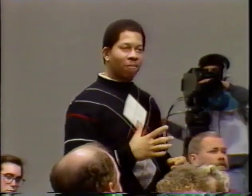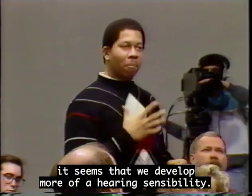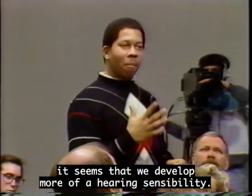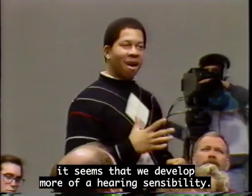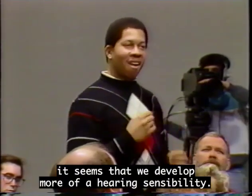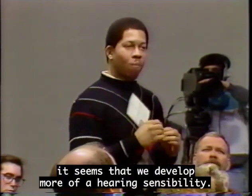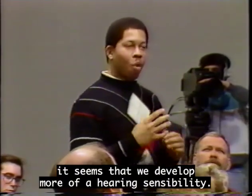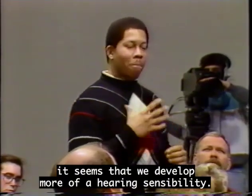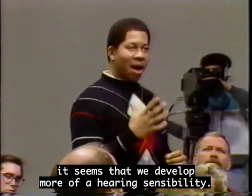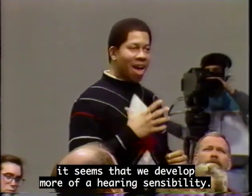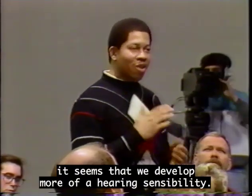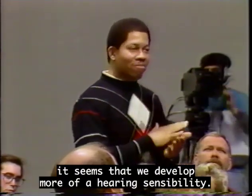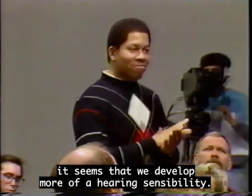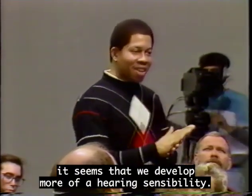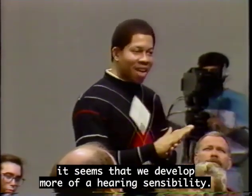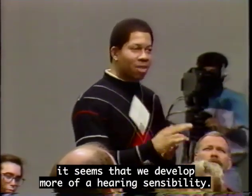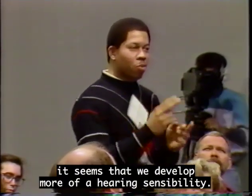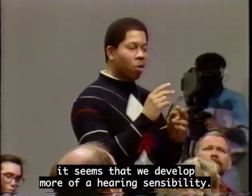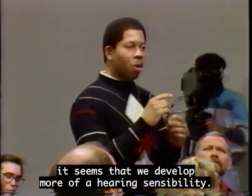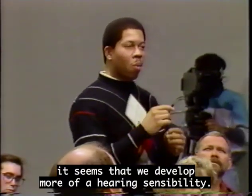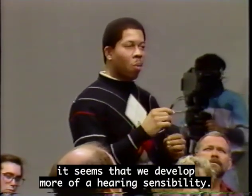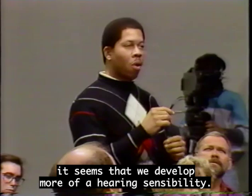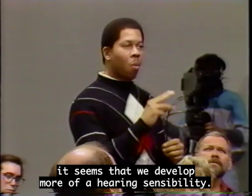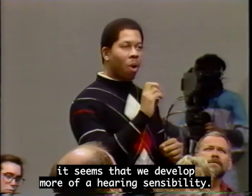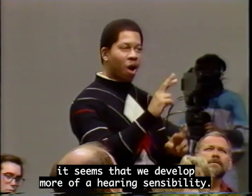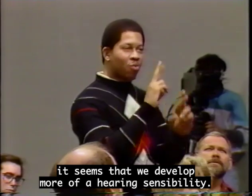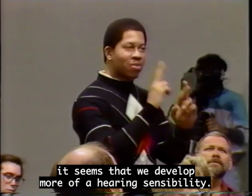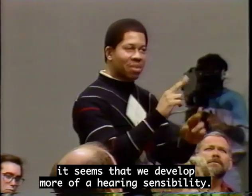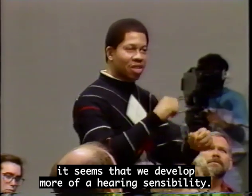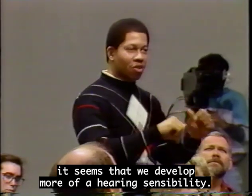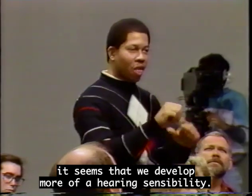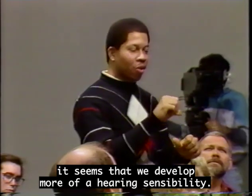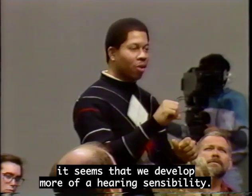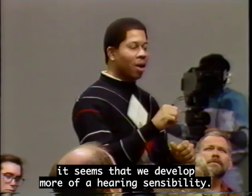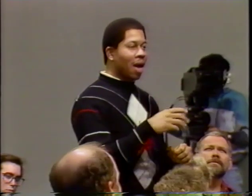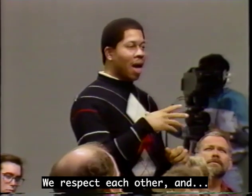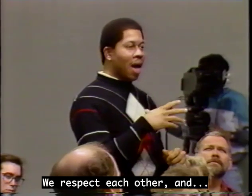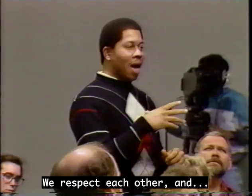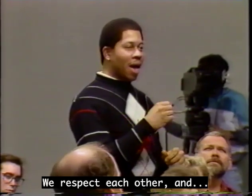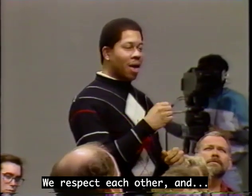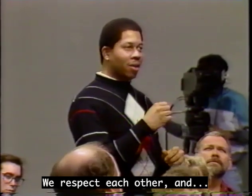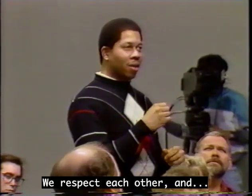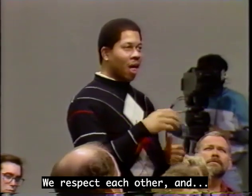it seems that we develop more of a hearing sensibility. We respect each other,